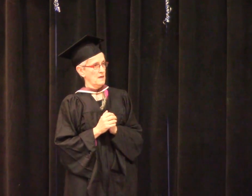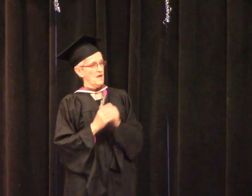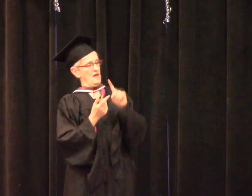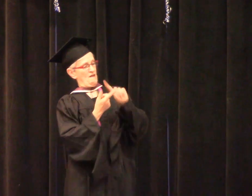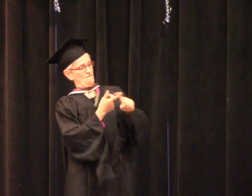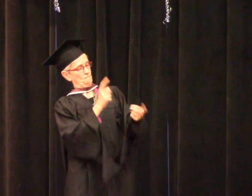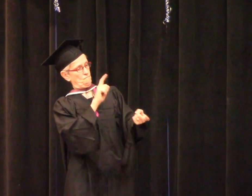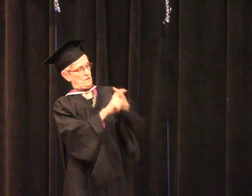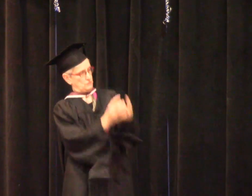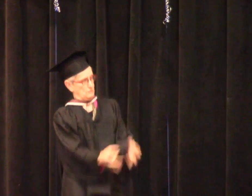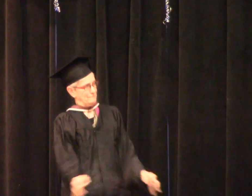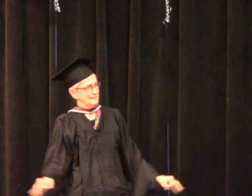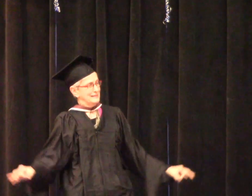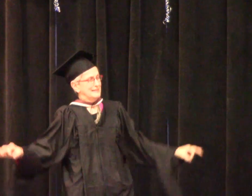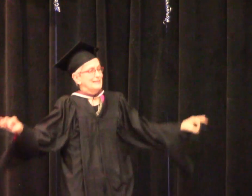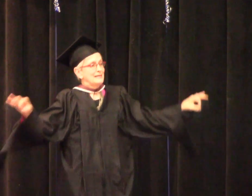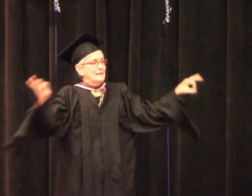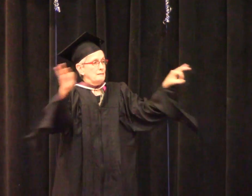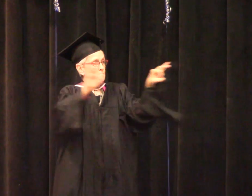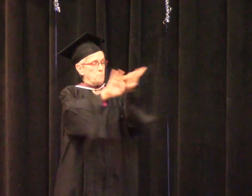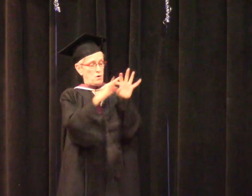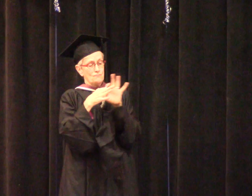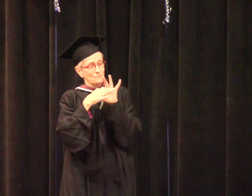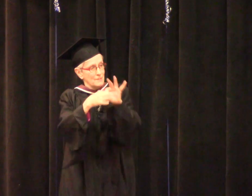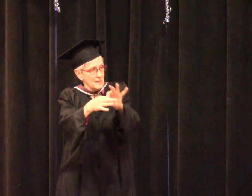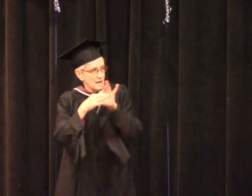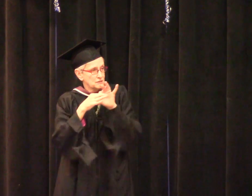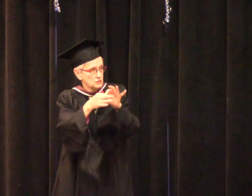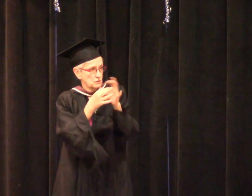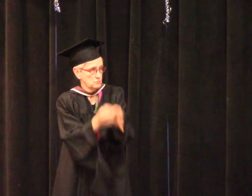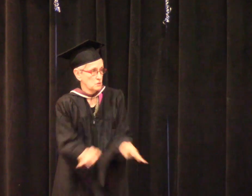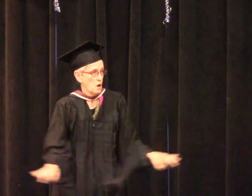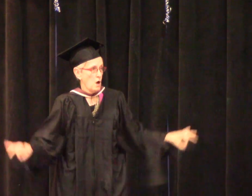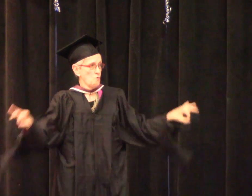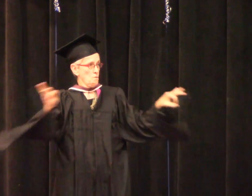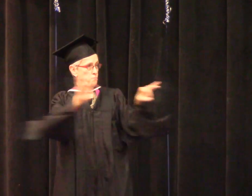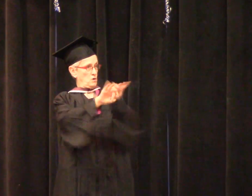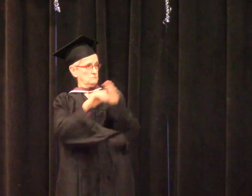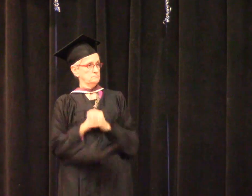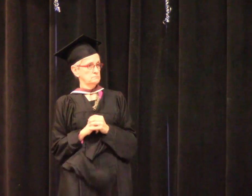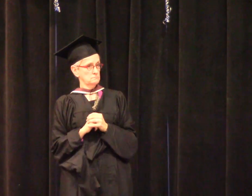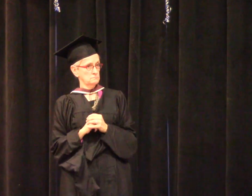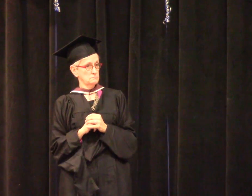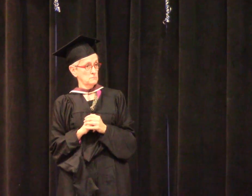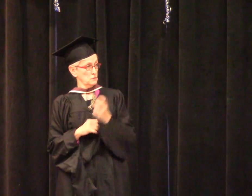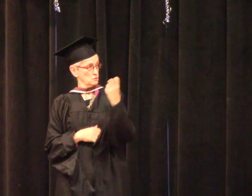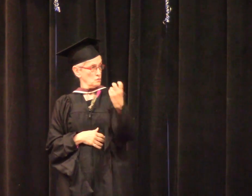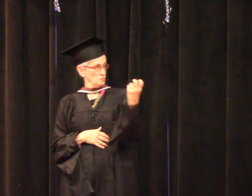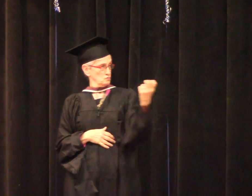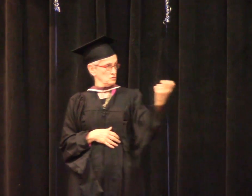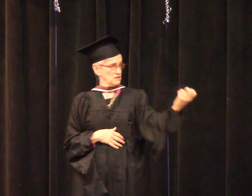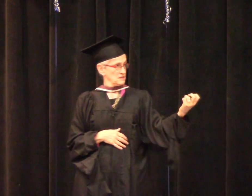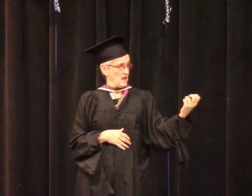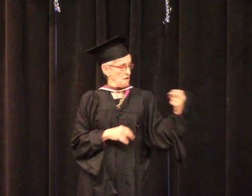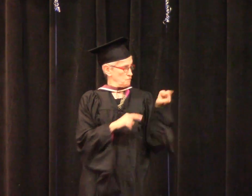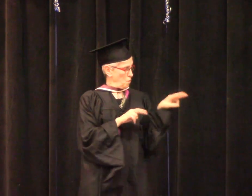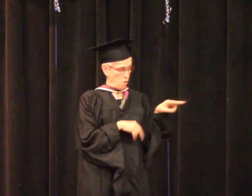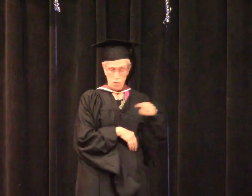is friendship. Friendships and relationships are so important. All of you